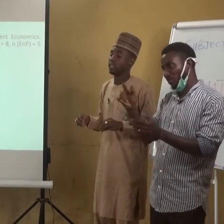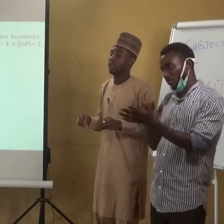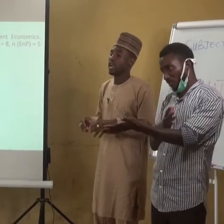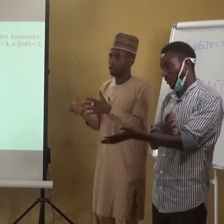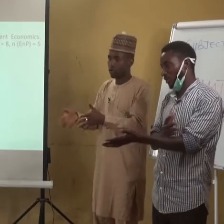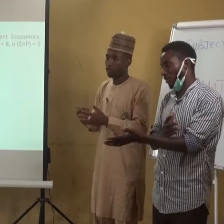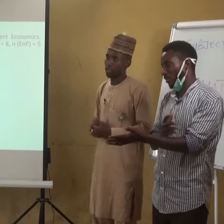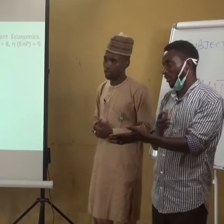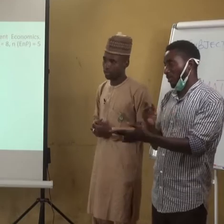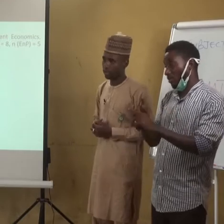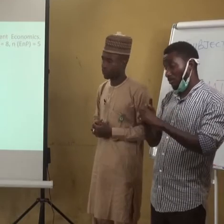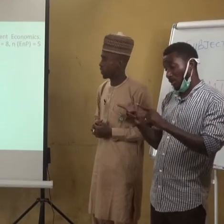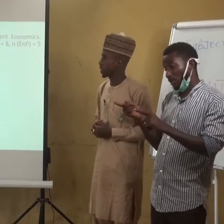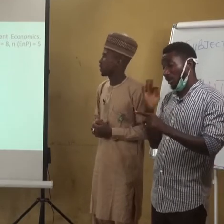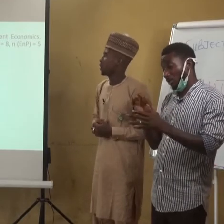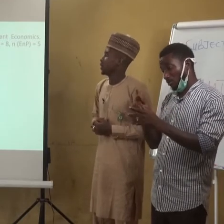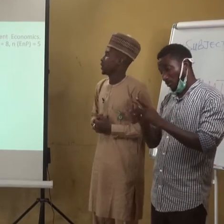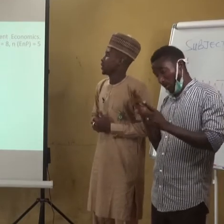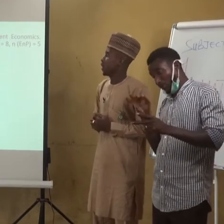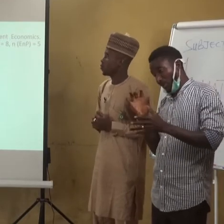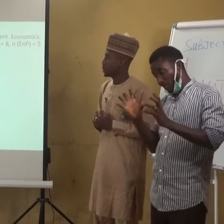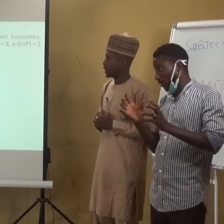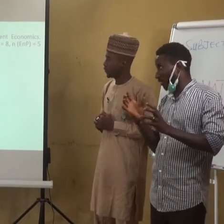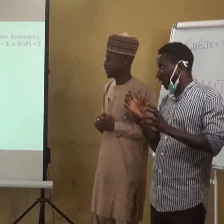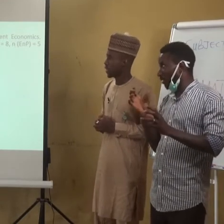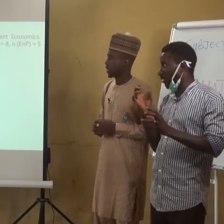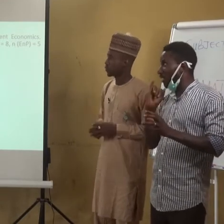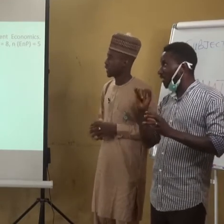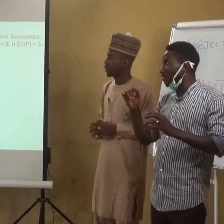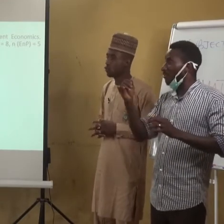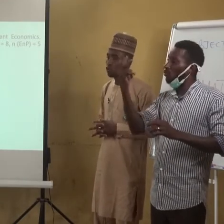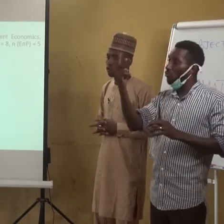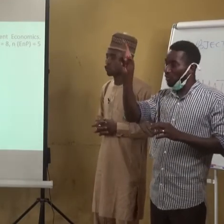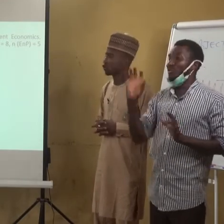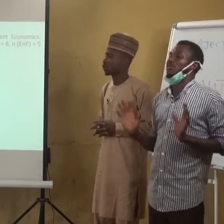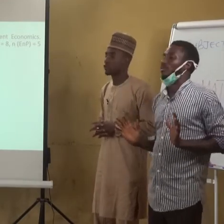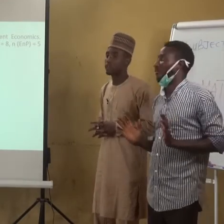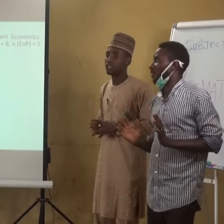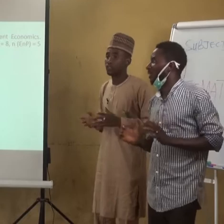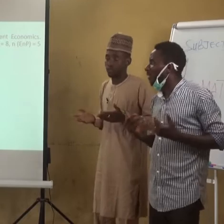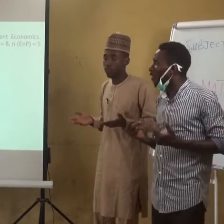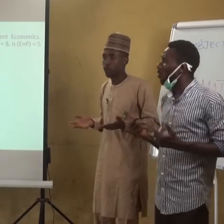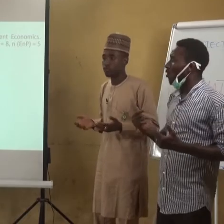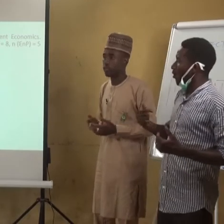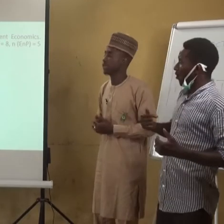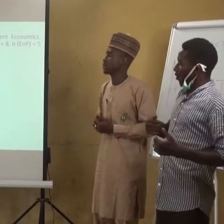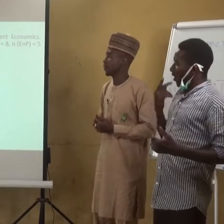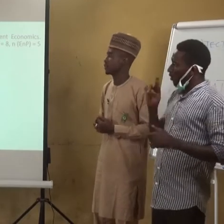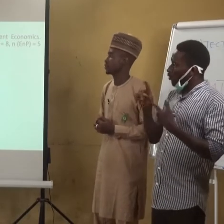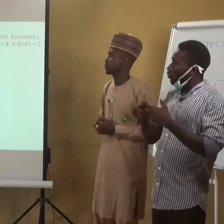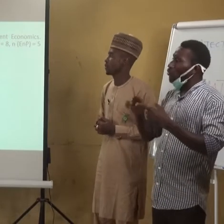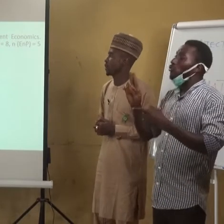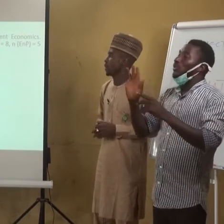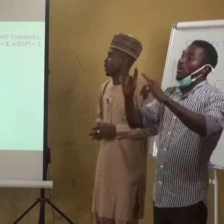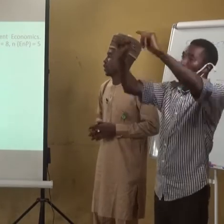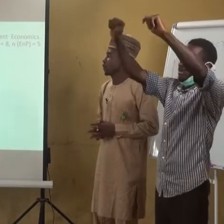but they are part of the class. Now going by the Venn diagram, we said U equals to 55. That is number of students in the